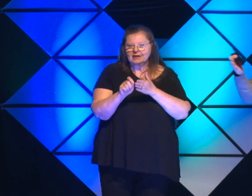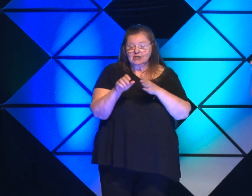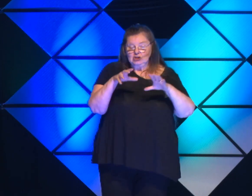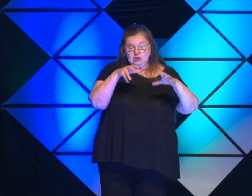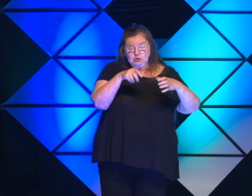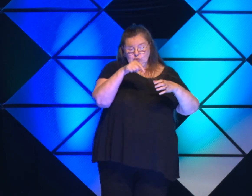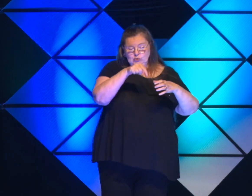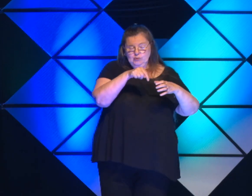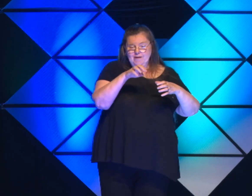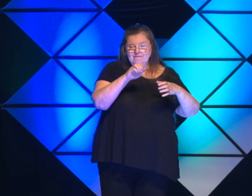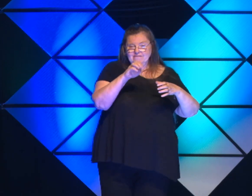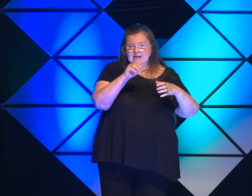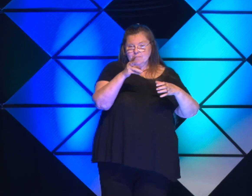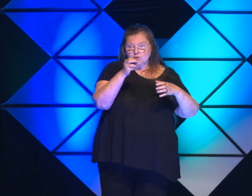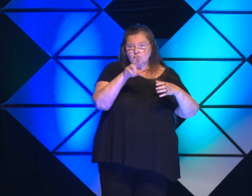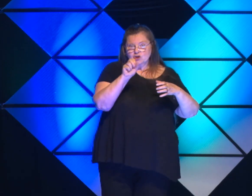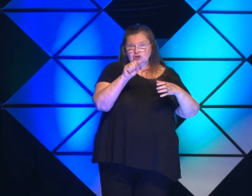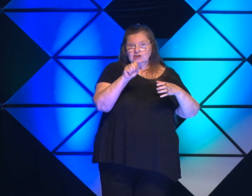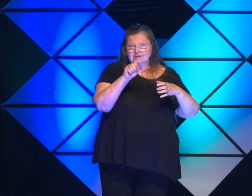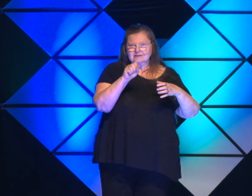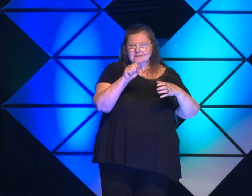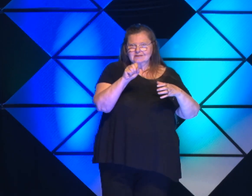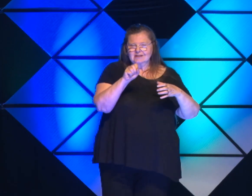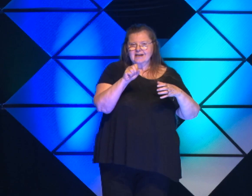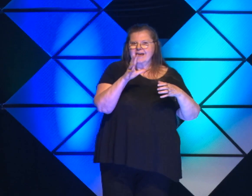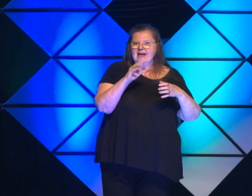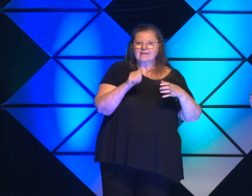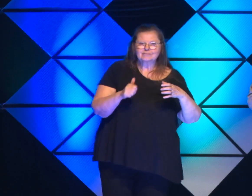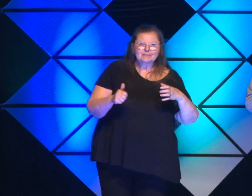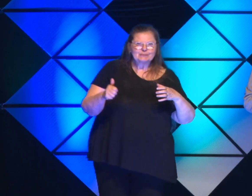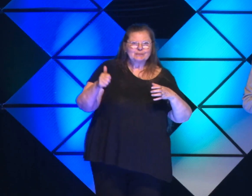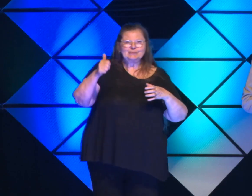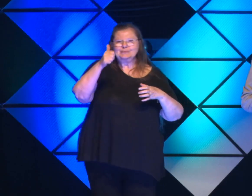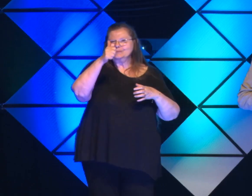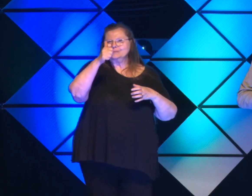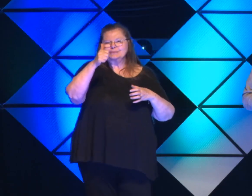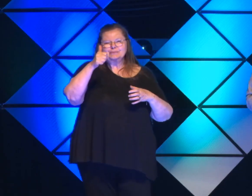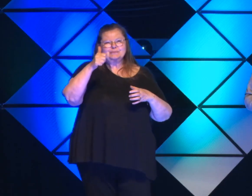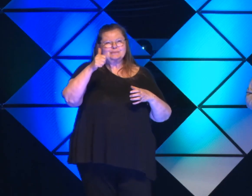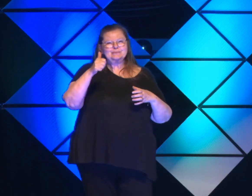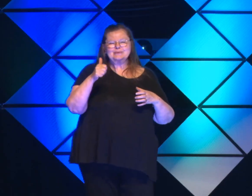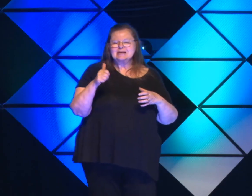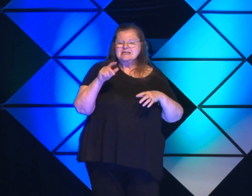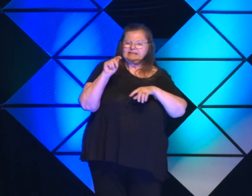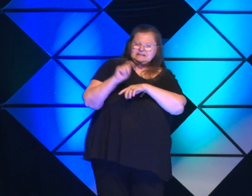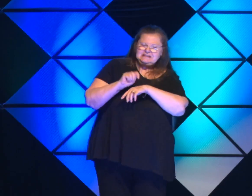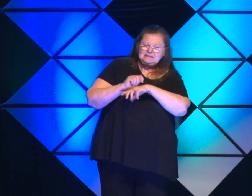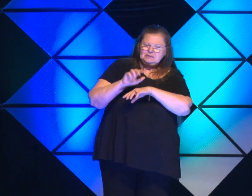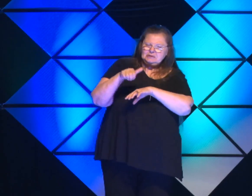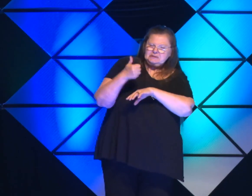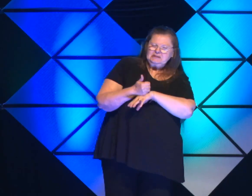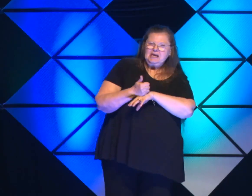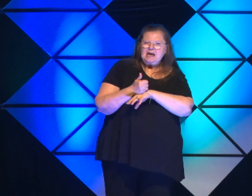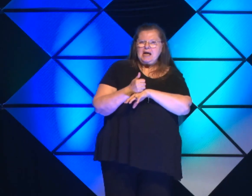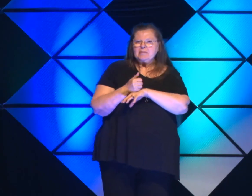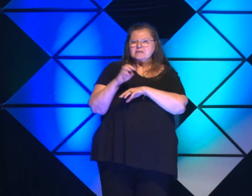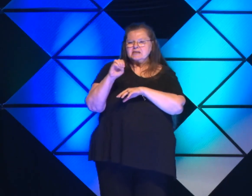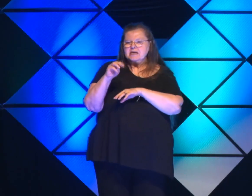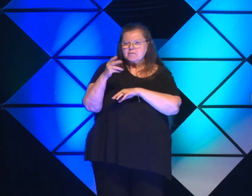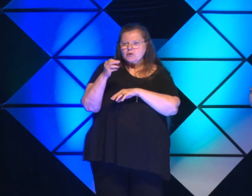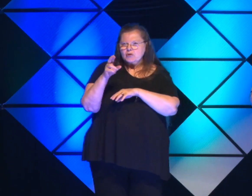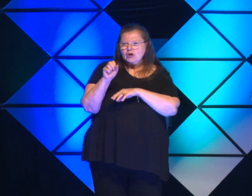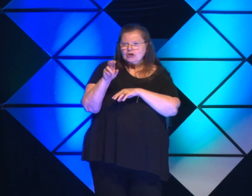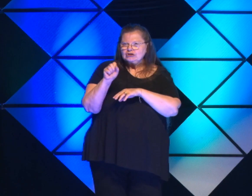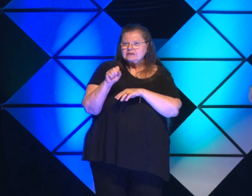of emperors, and this becomes the height of emperor worship. Temples are being built to emperors around the